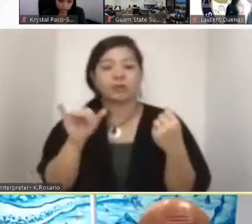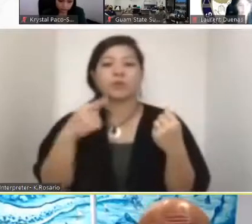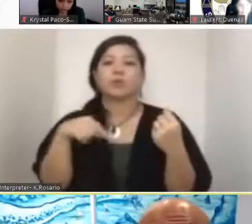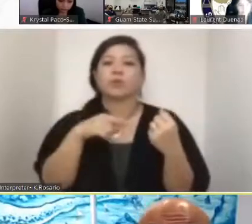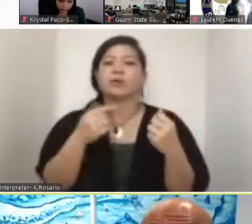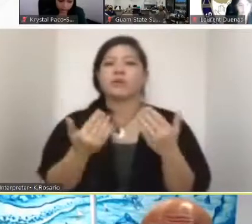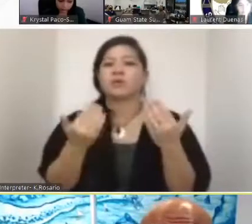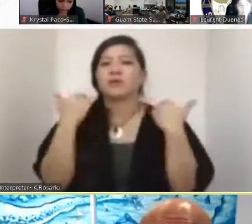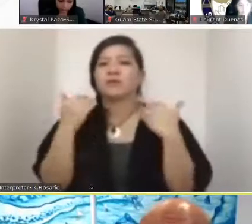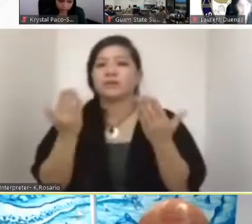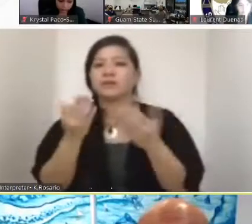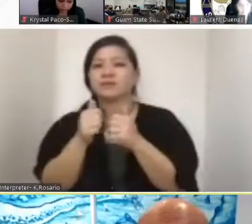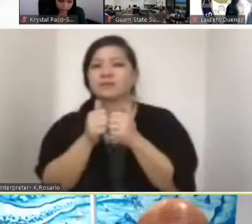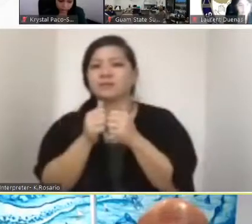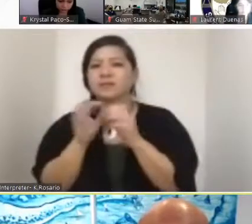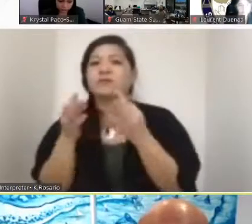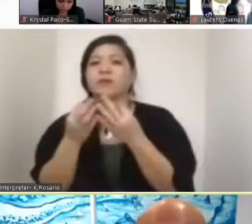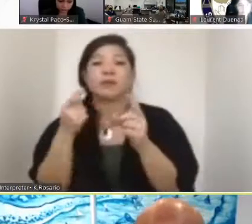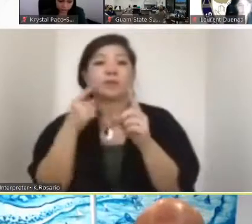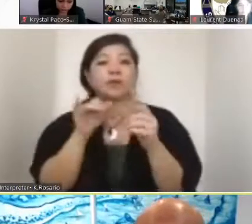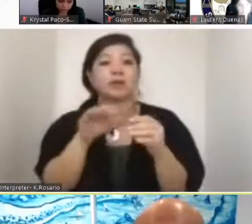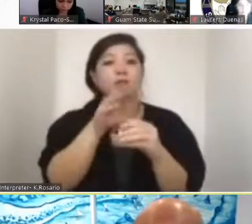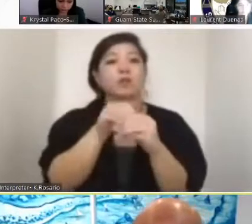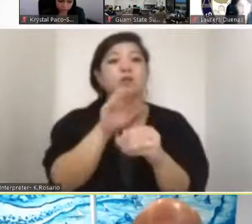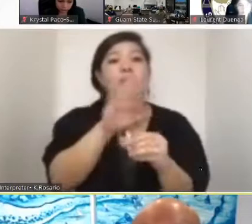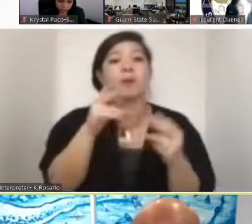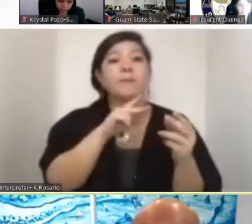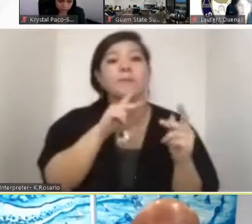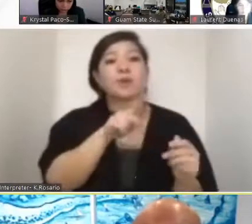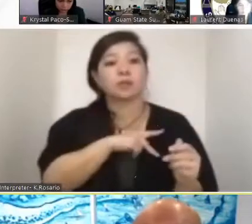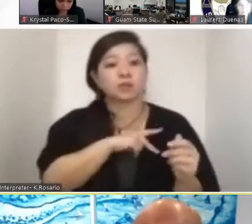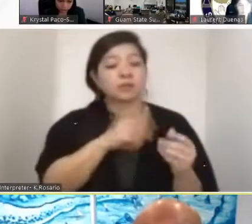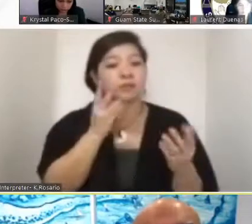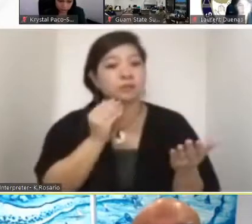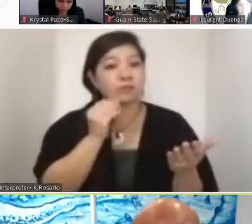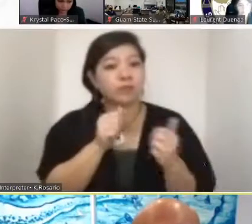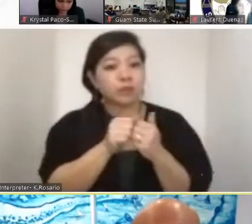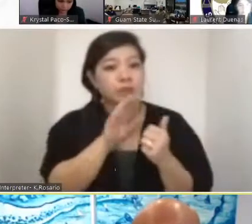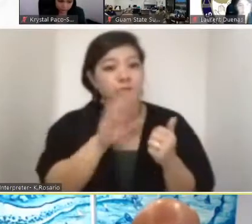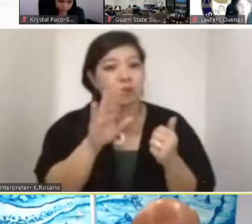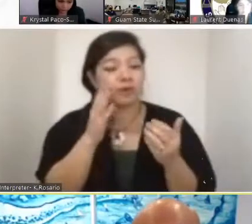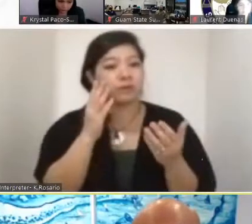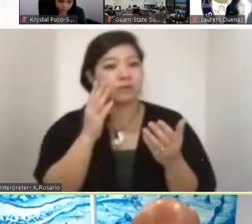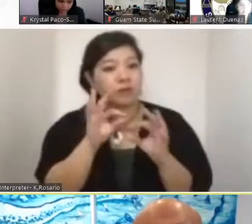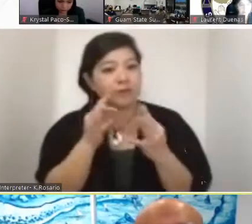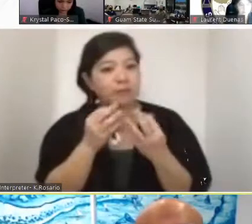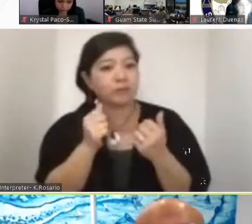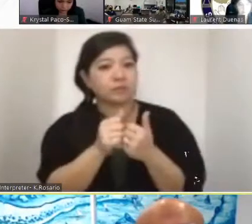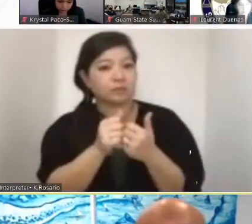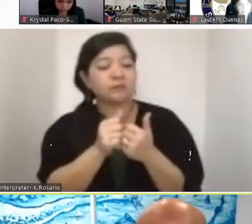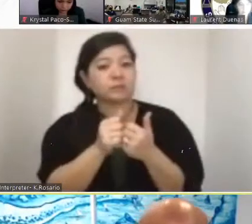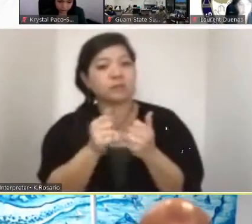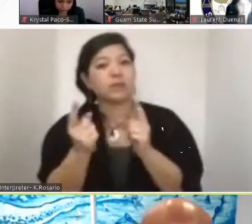as family, you pointed out, including in your own personal experience with your family, how that can undermine our effort to beat the